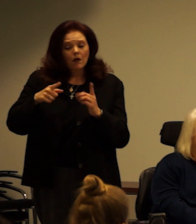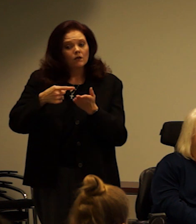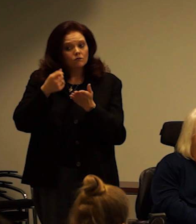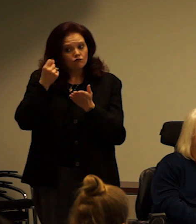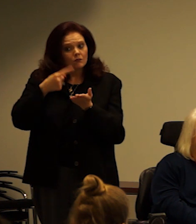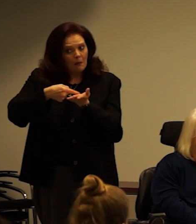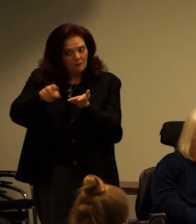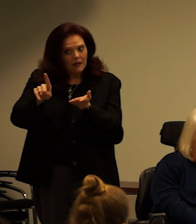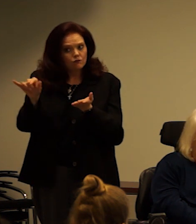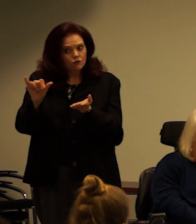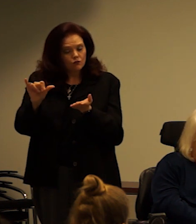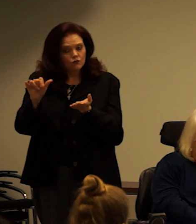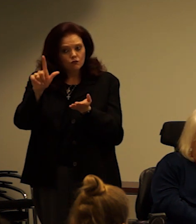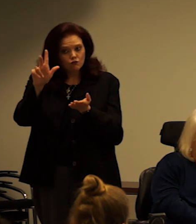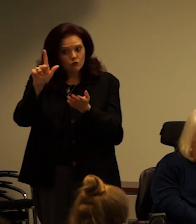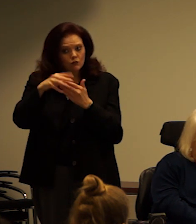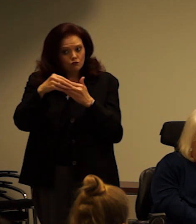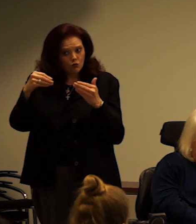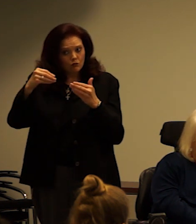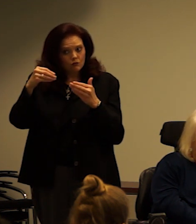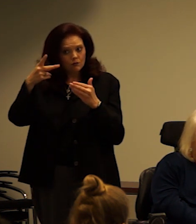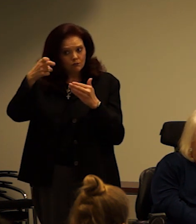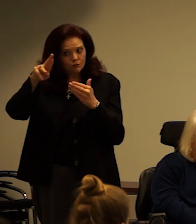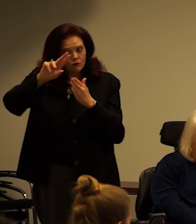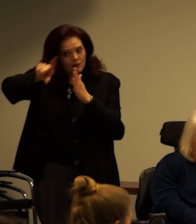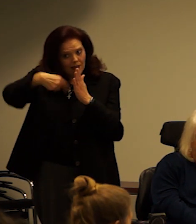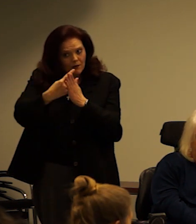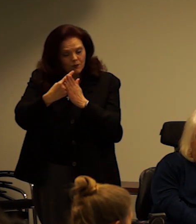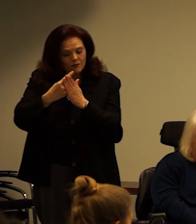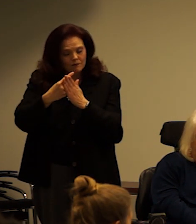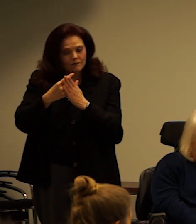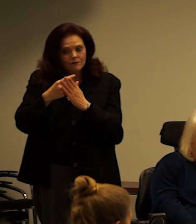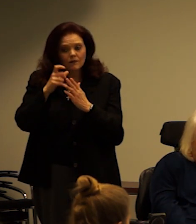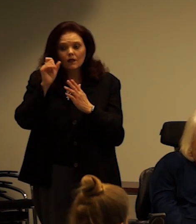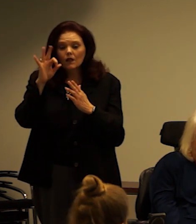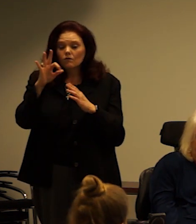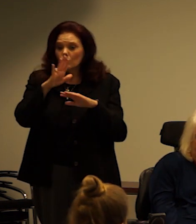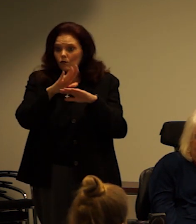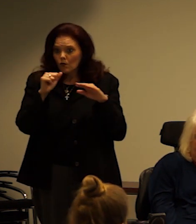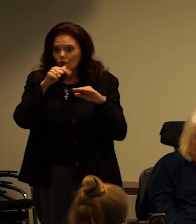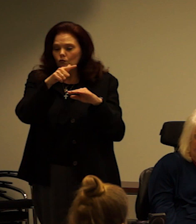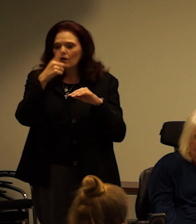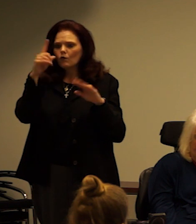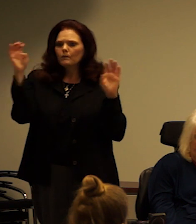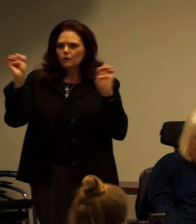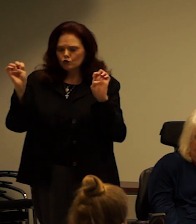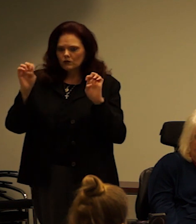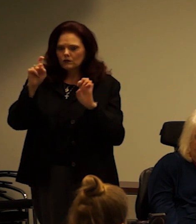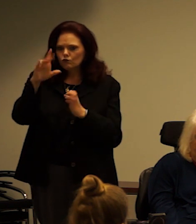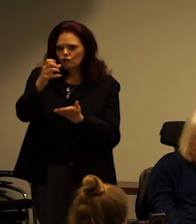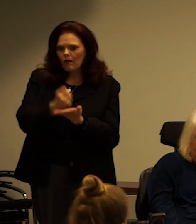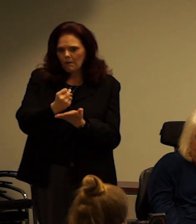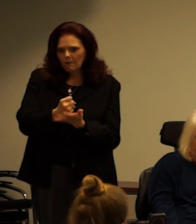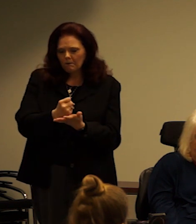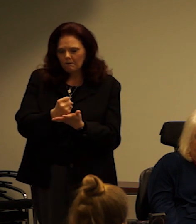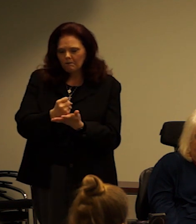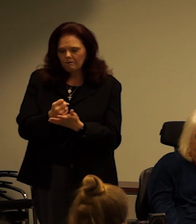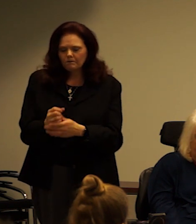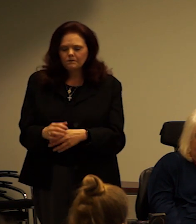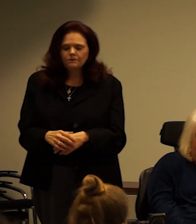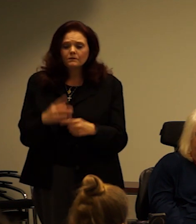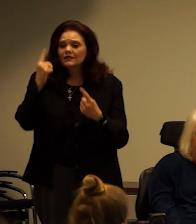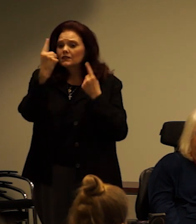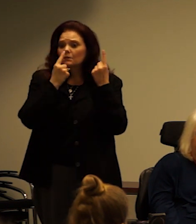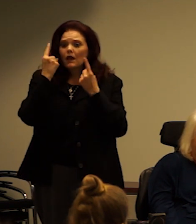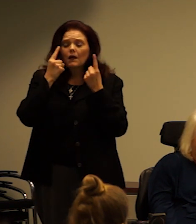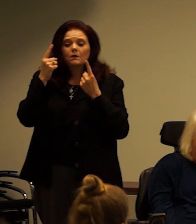paid volunteer work. It's $23 an hour in the event that we call you up and need your help. Okay?